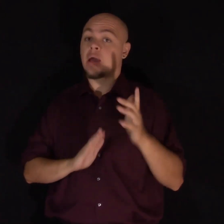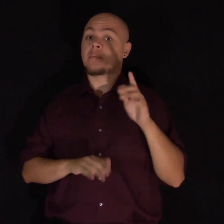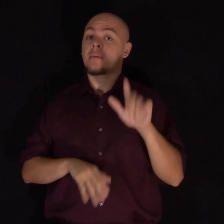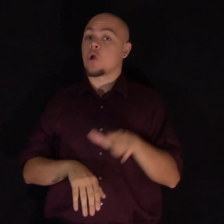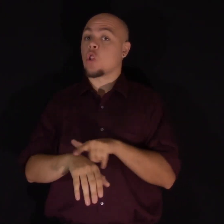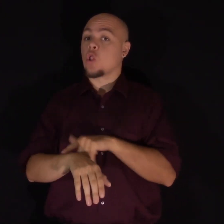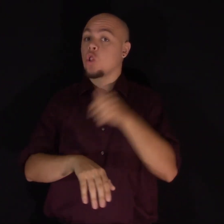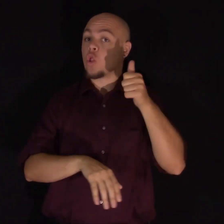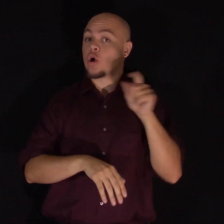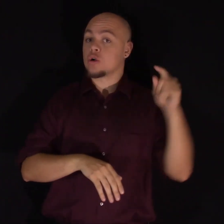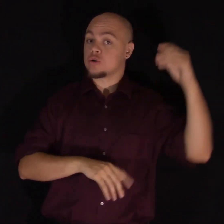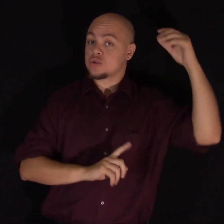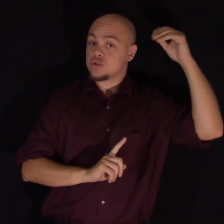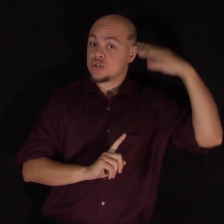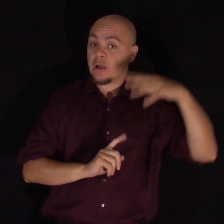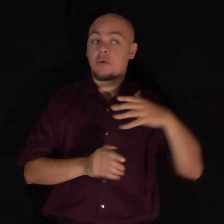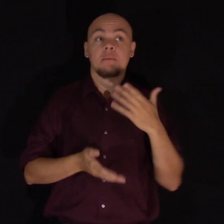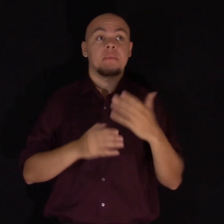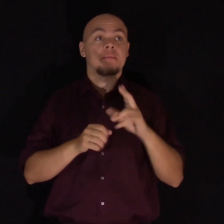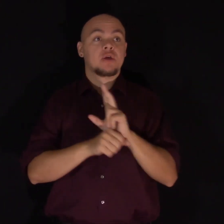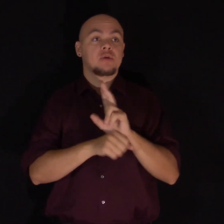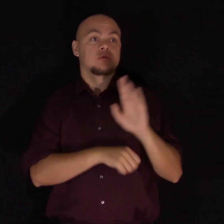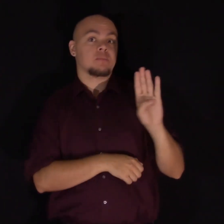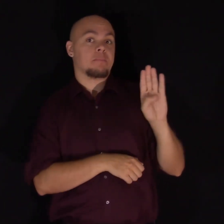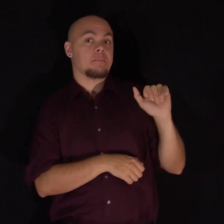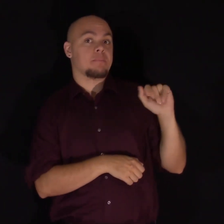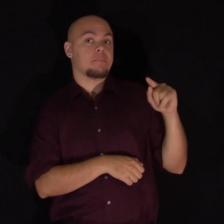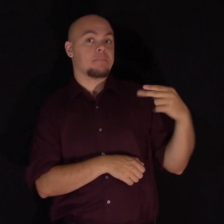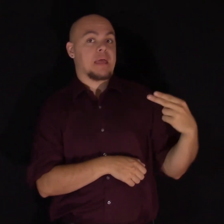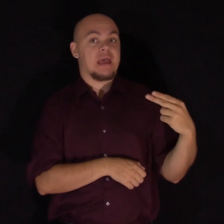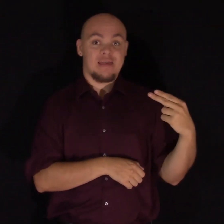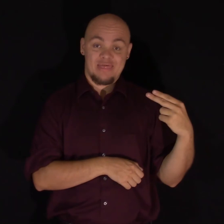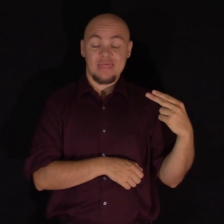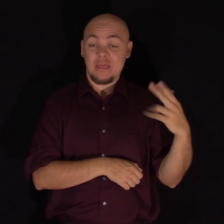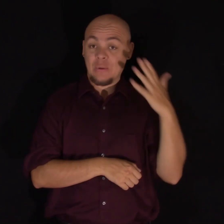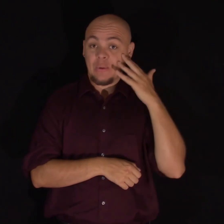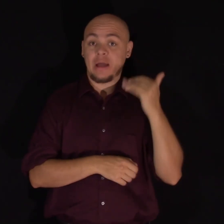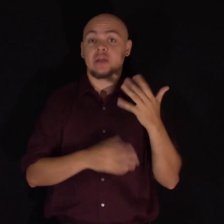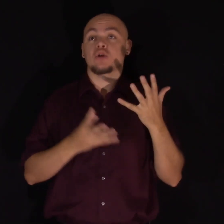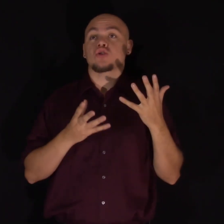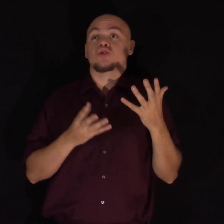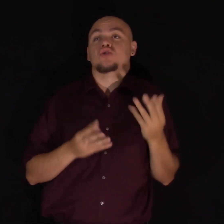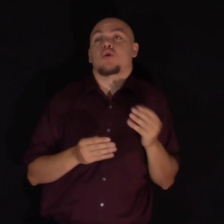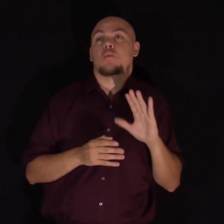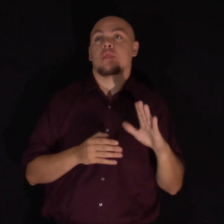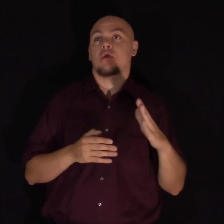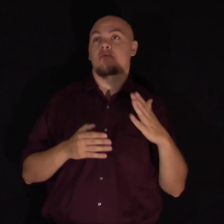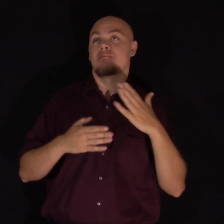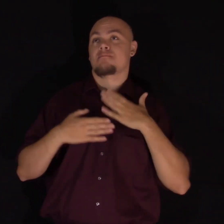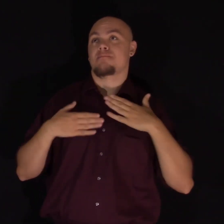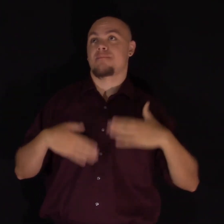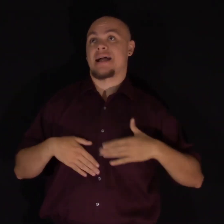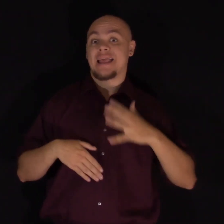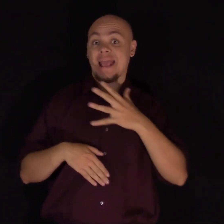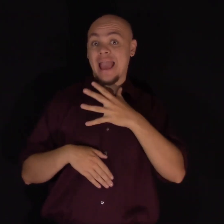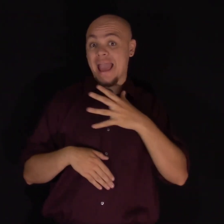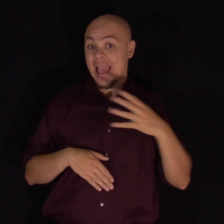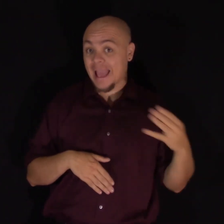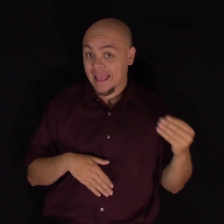might be taking a bath, upgrading your shower to a bath so you can soak not just with your body, but with your ideas as